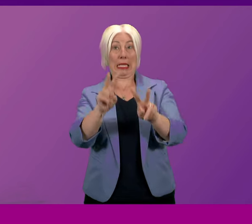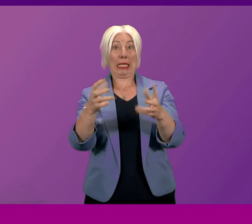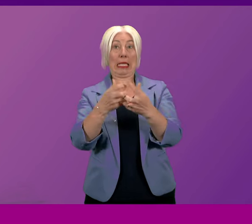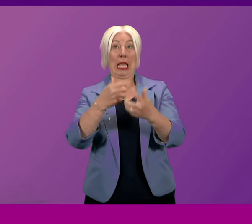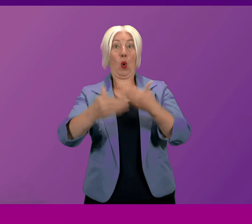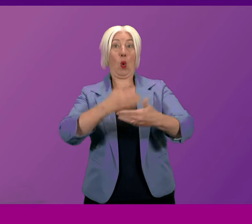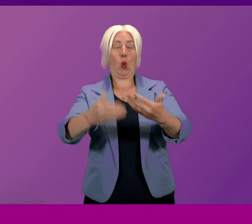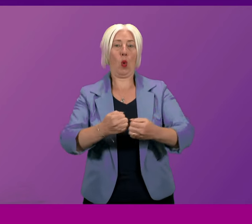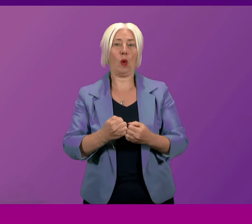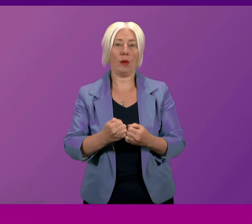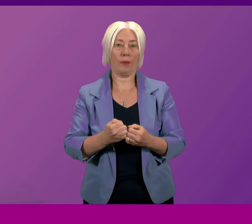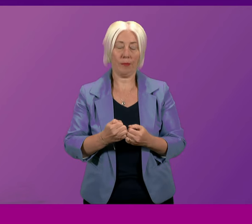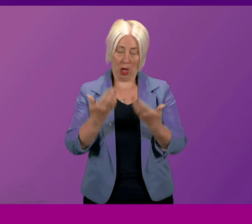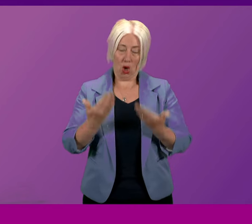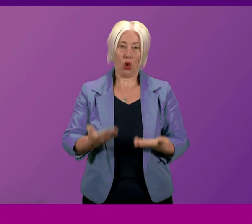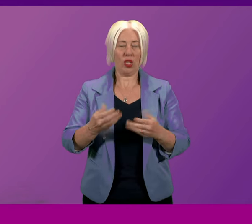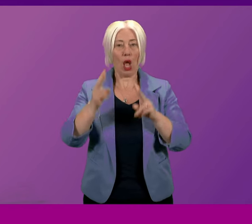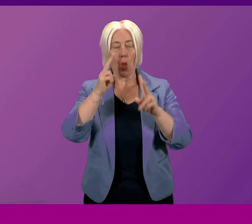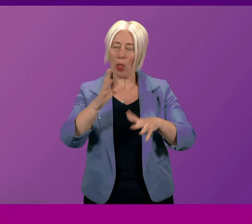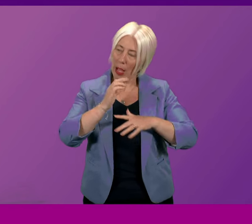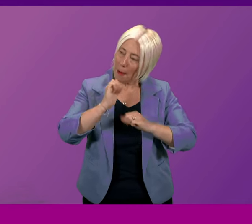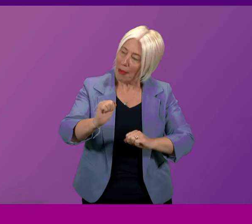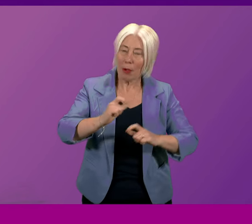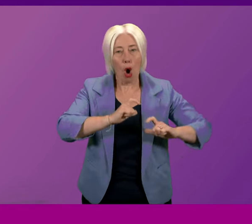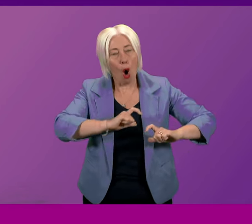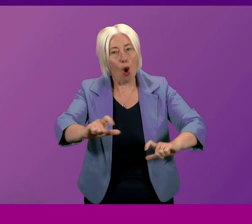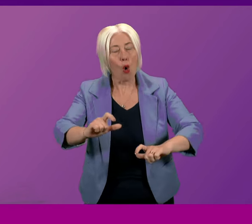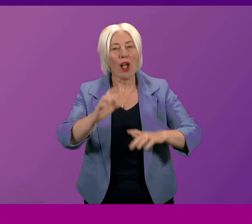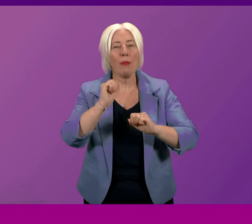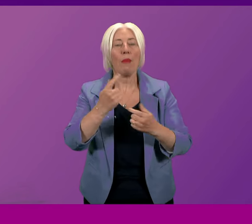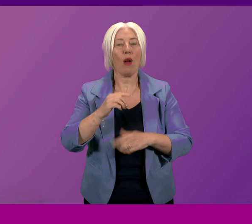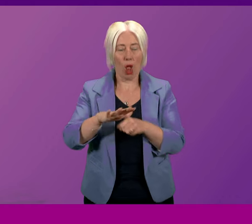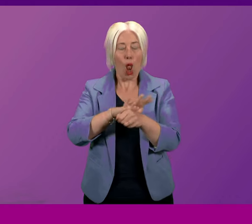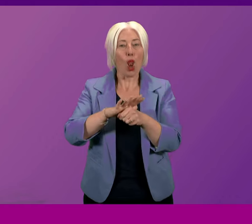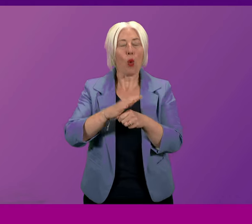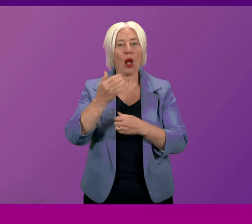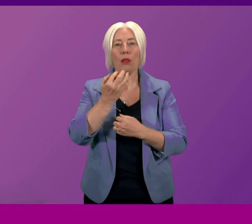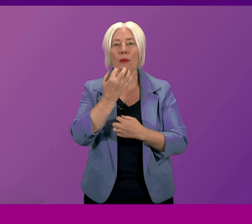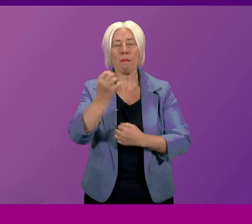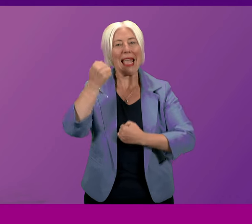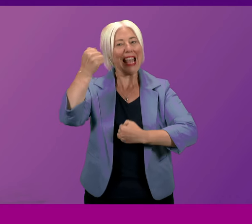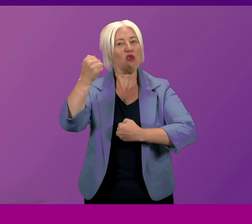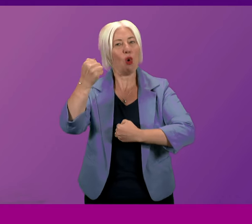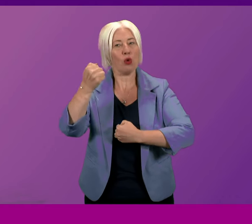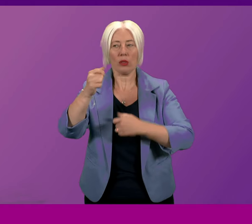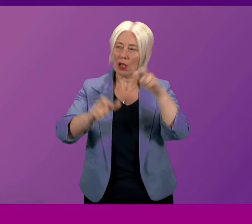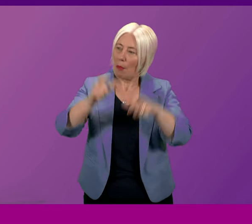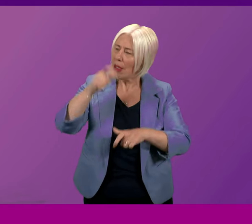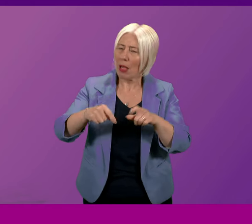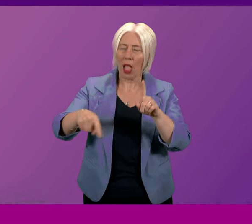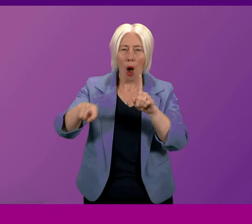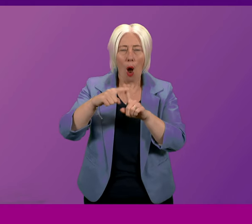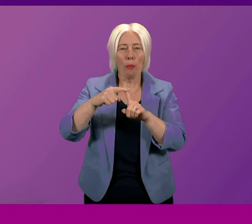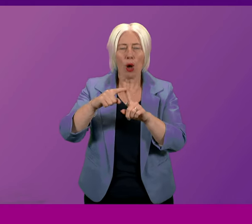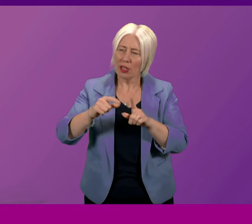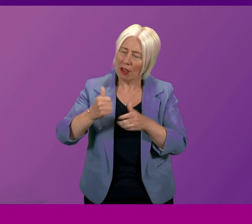event recognises the commitment, the ongoing commitment of our local heroes, people who make such a positive difference to their